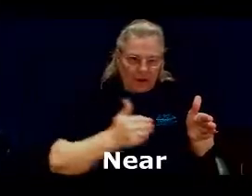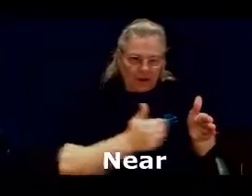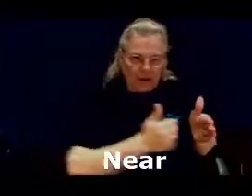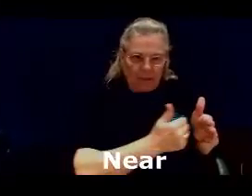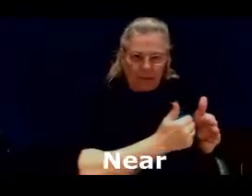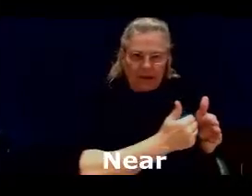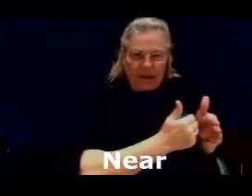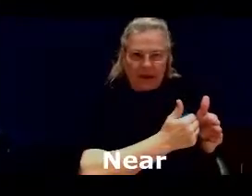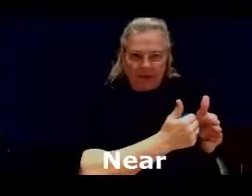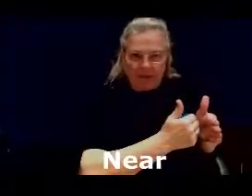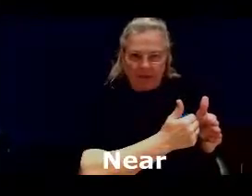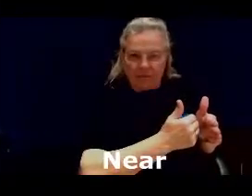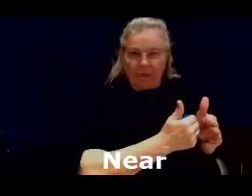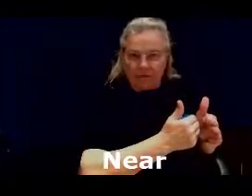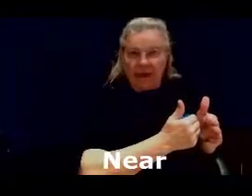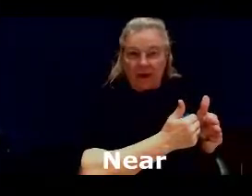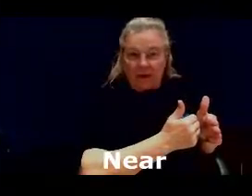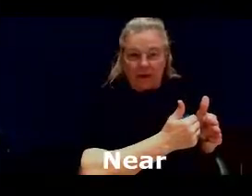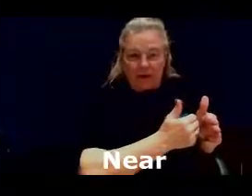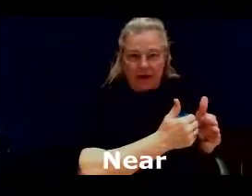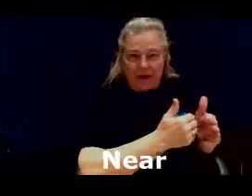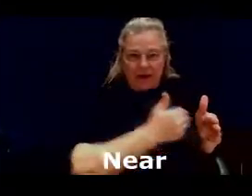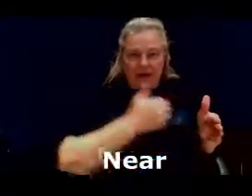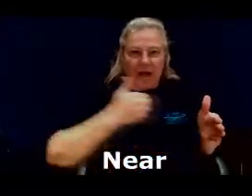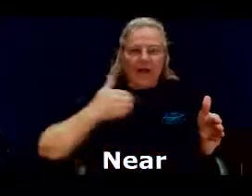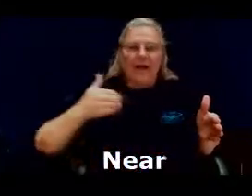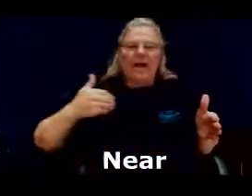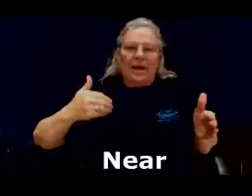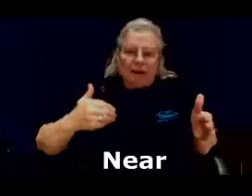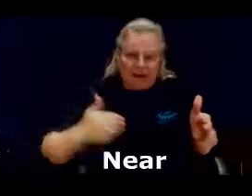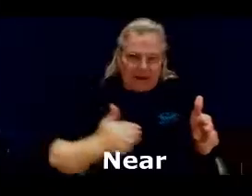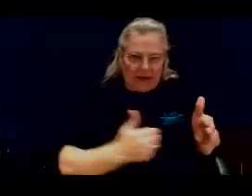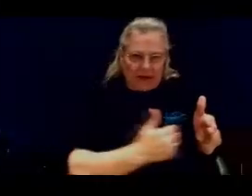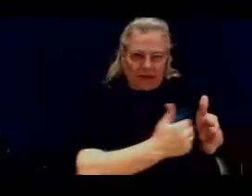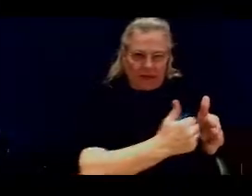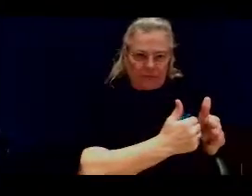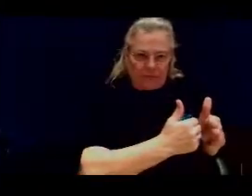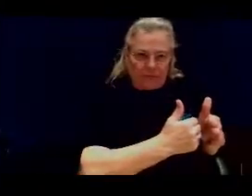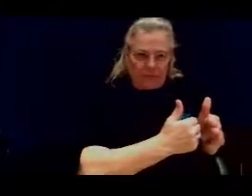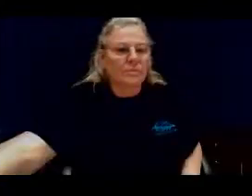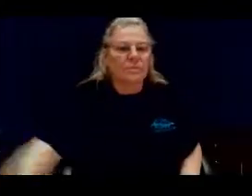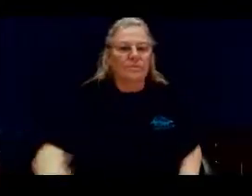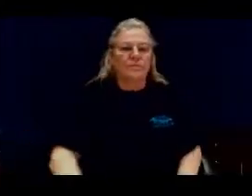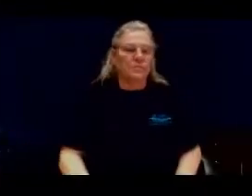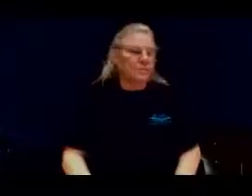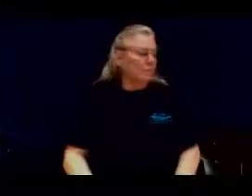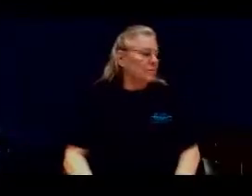comes up near the non-dominant hand. Near.